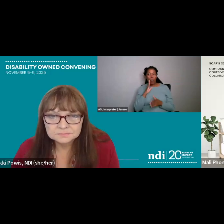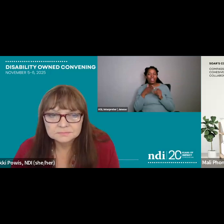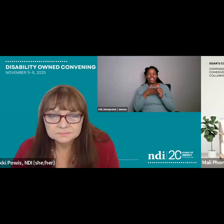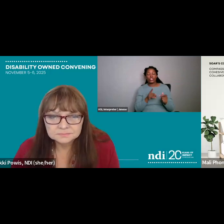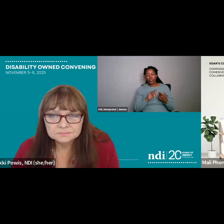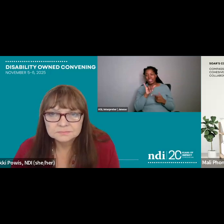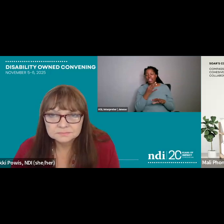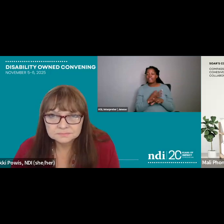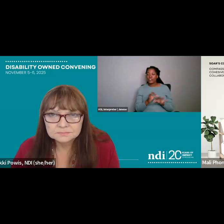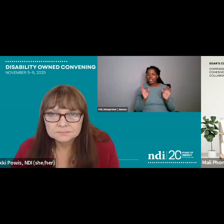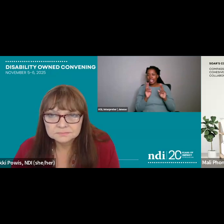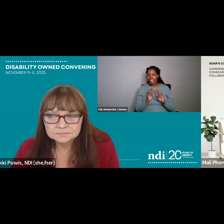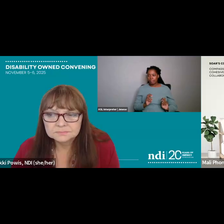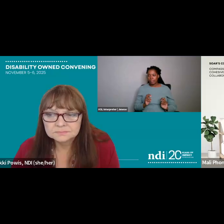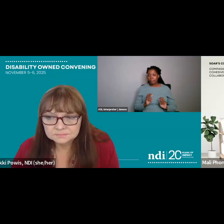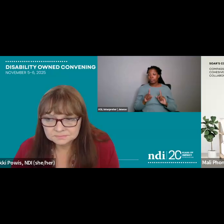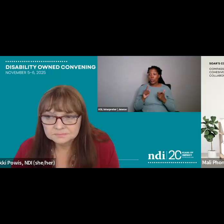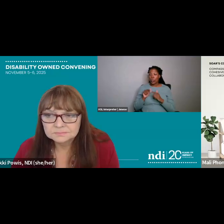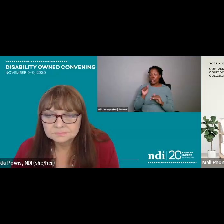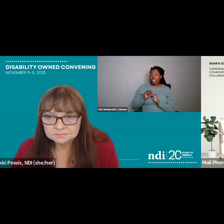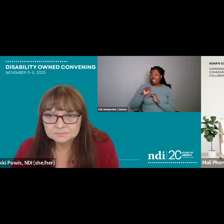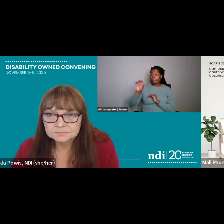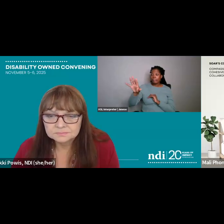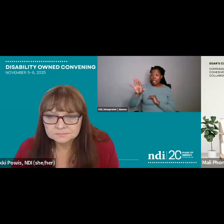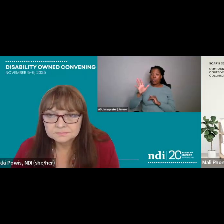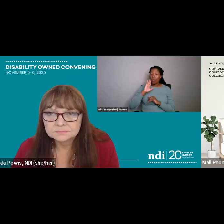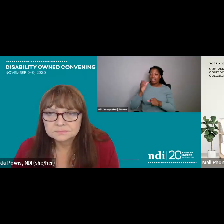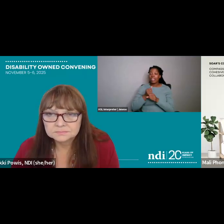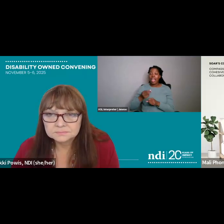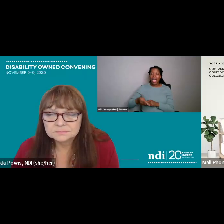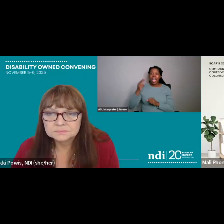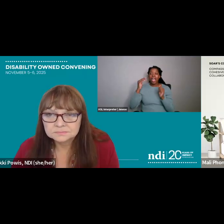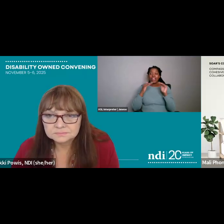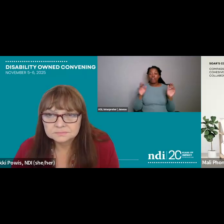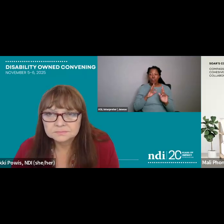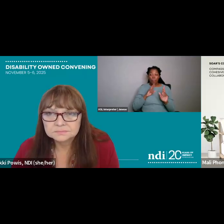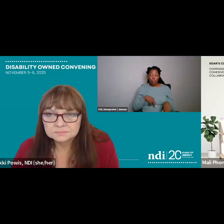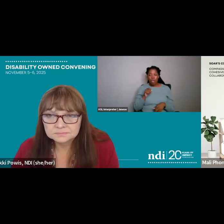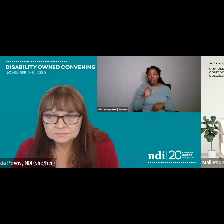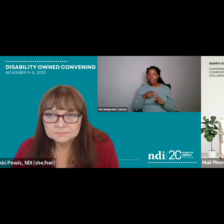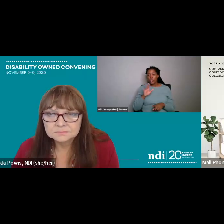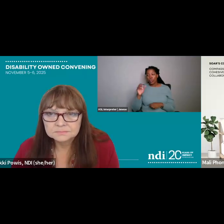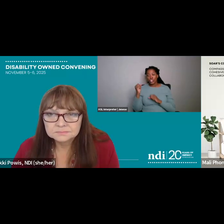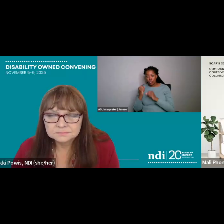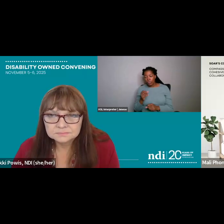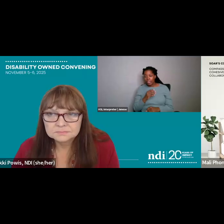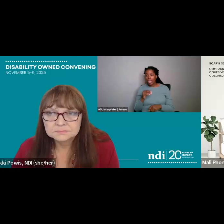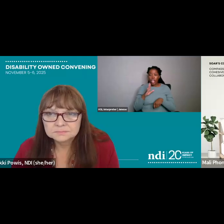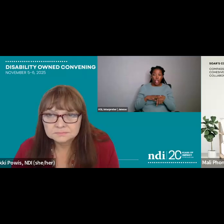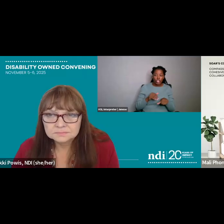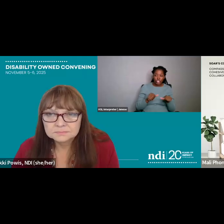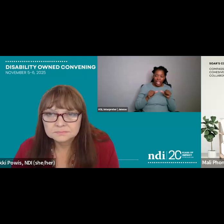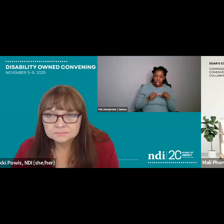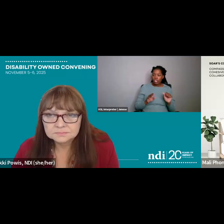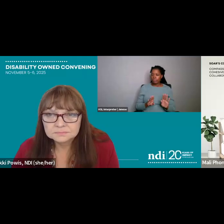free assessment. Once you submit it, you'll get a high level report of your strengths and caution areas behaviorally, and